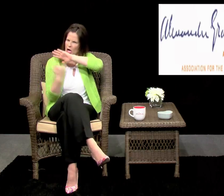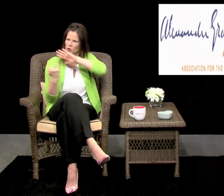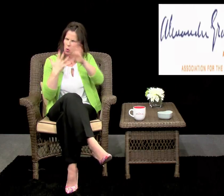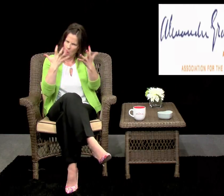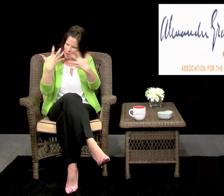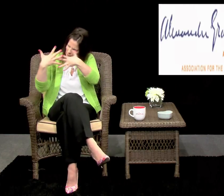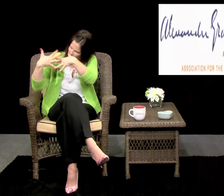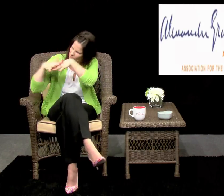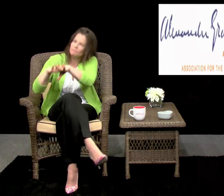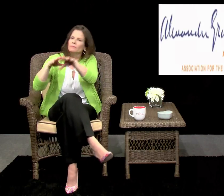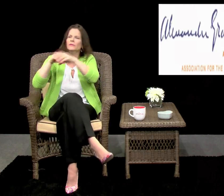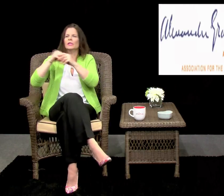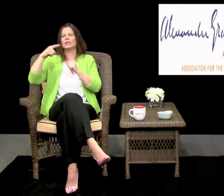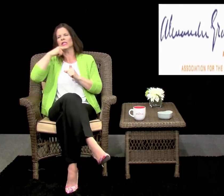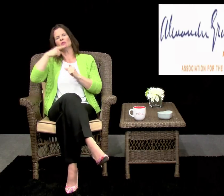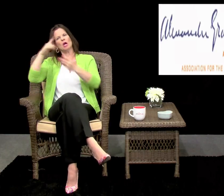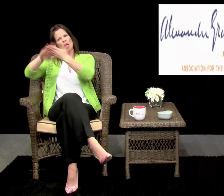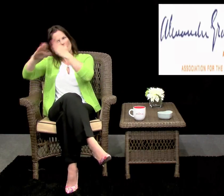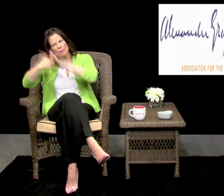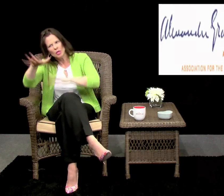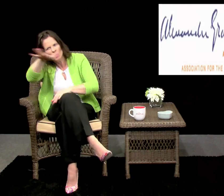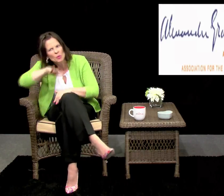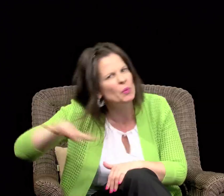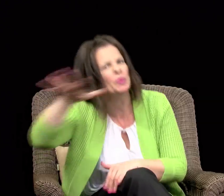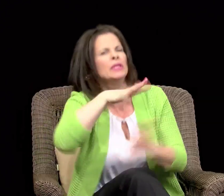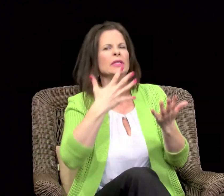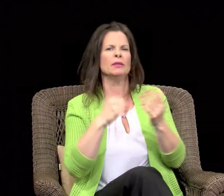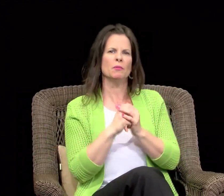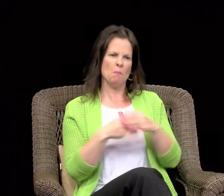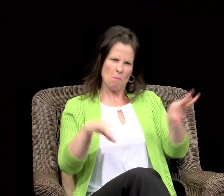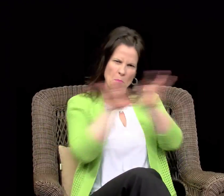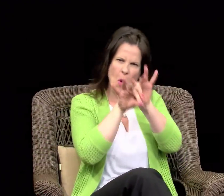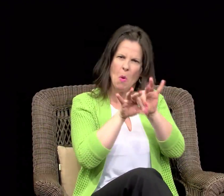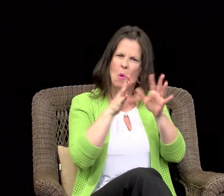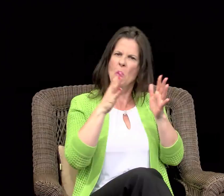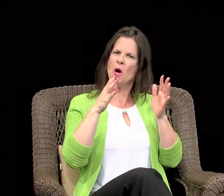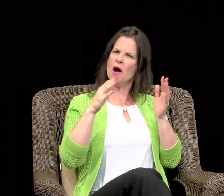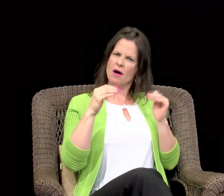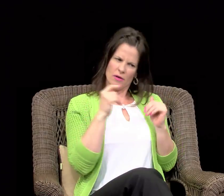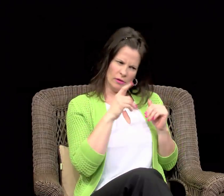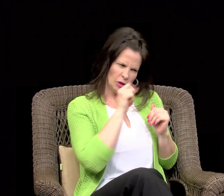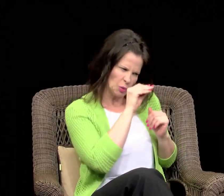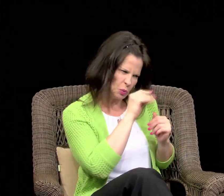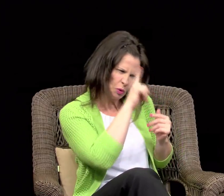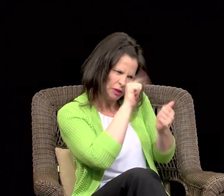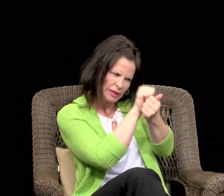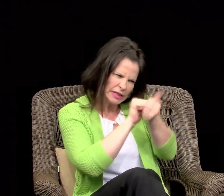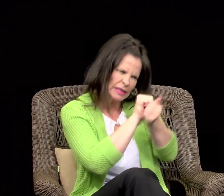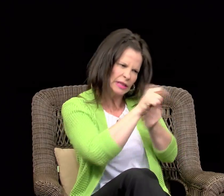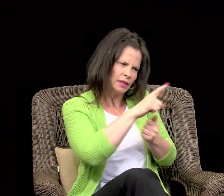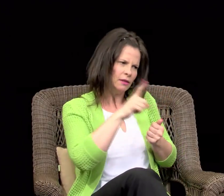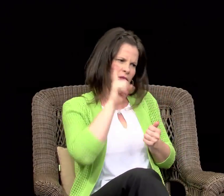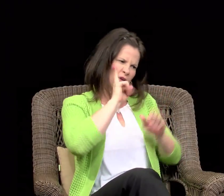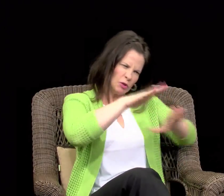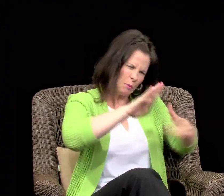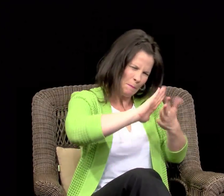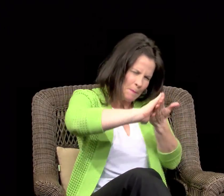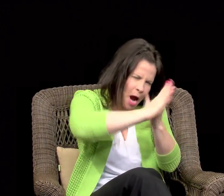sign language, and they just focus on an audiological component so that people who are deaf can be in the hearing